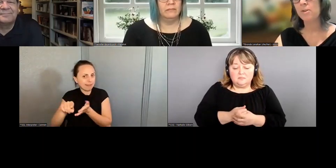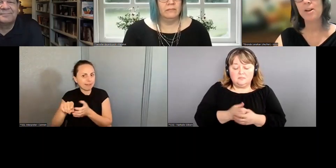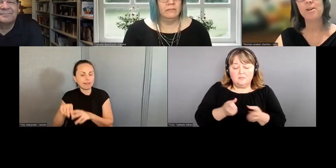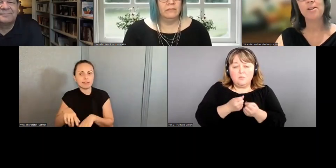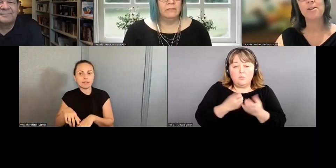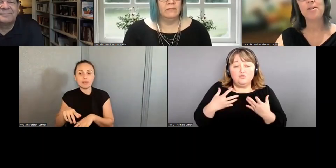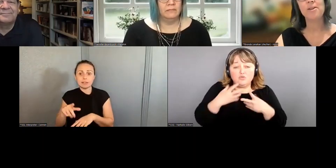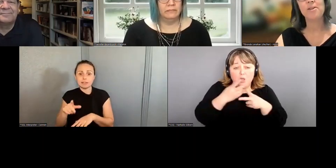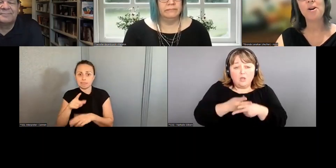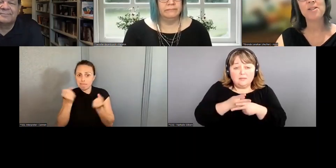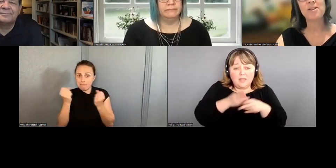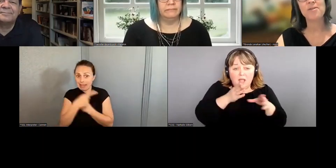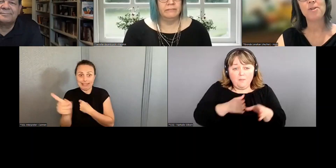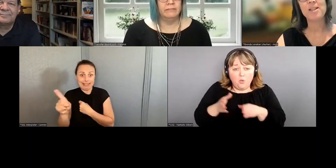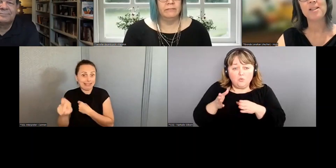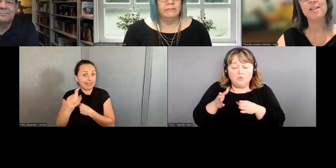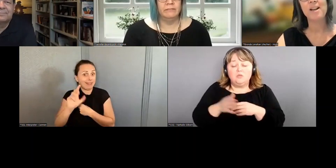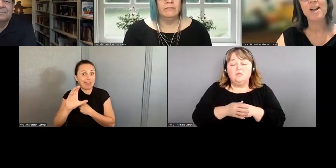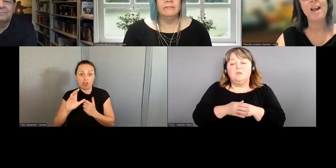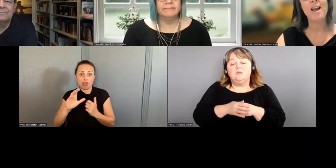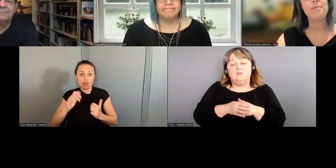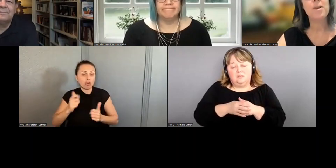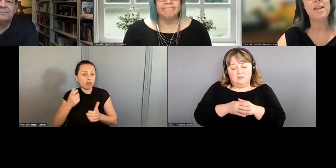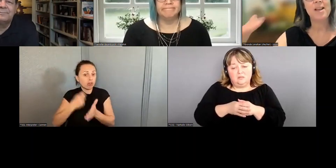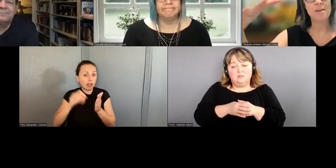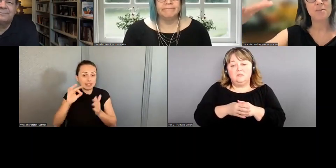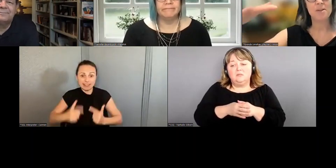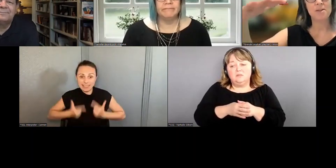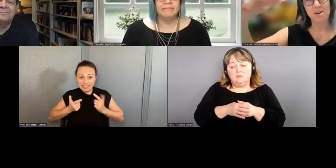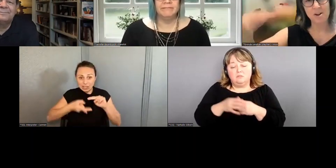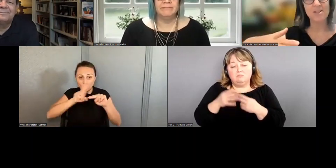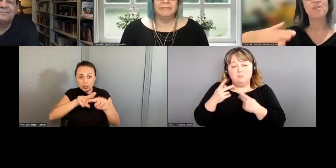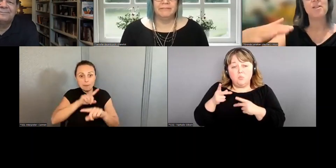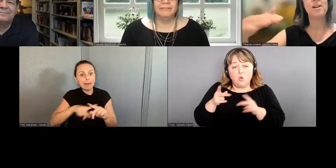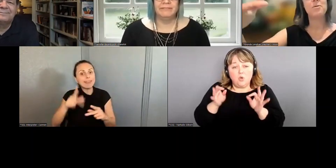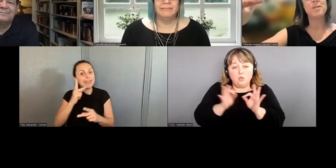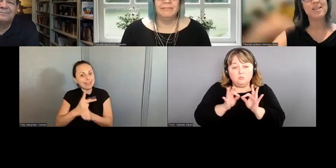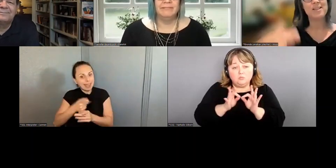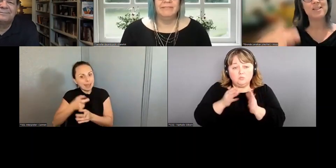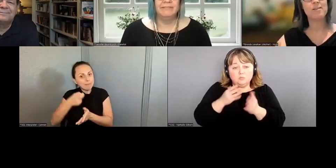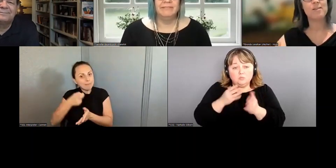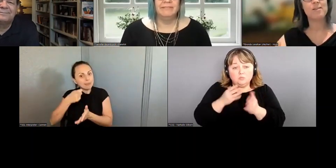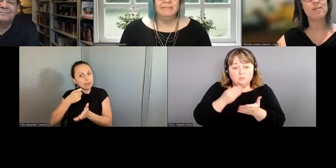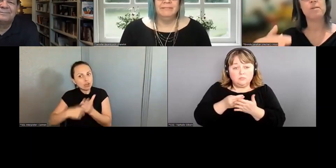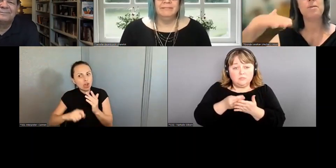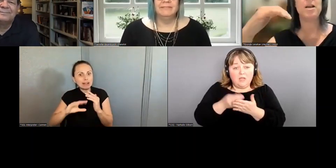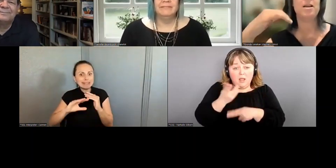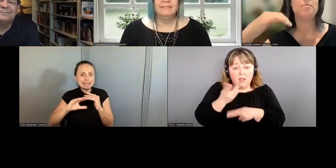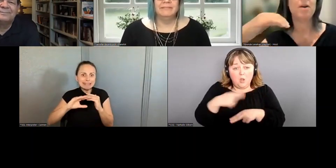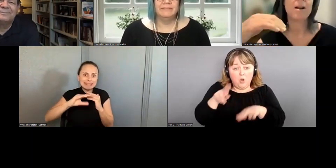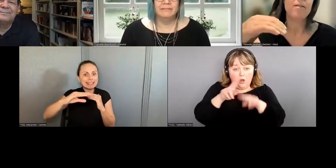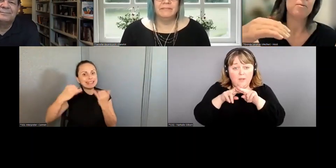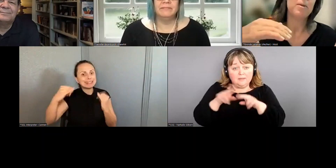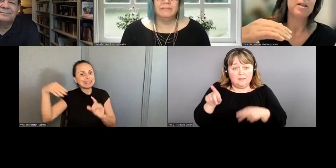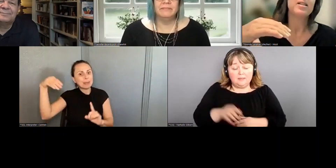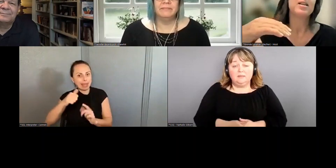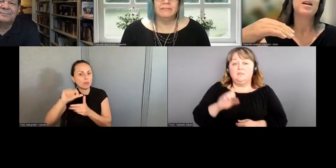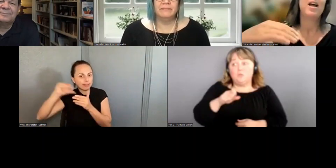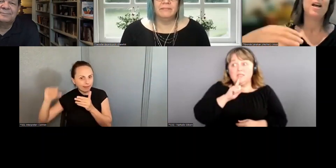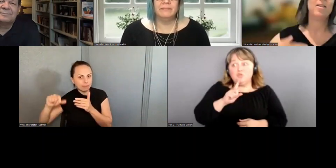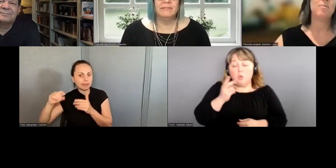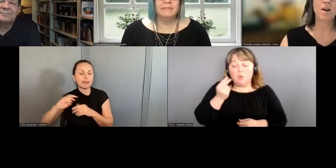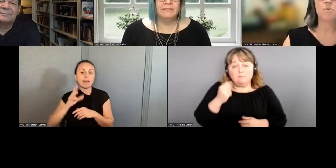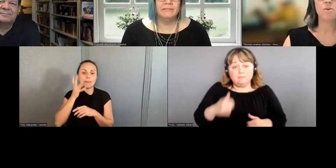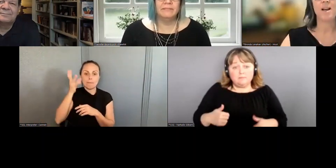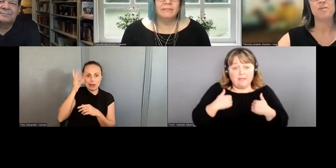to. Their costs have risen, but they kept the cost so that it was still going to be paid by government, and the parent